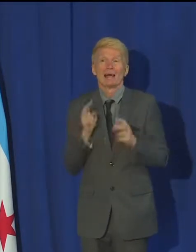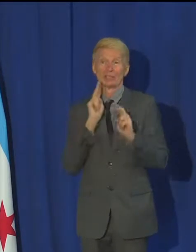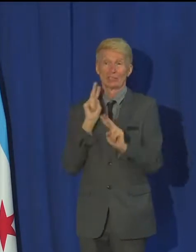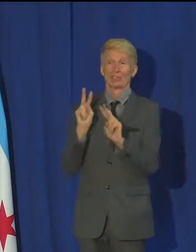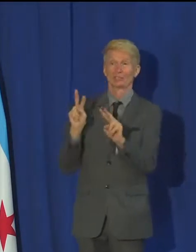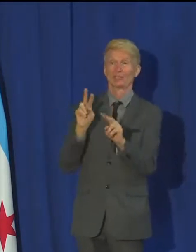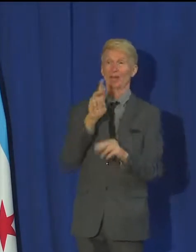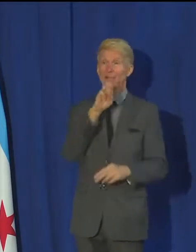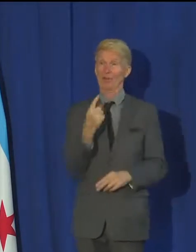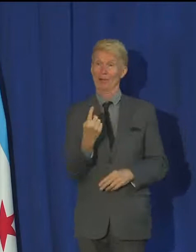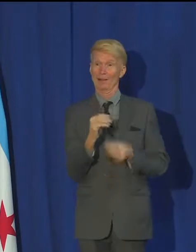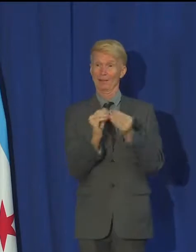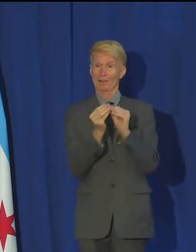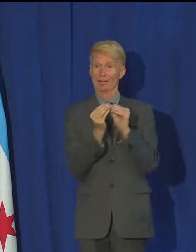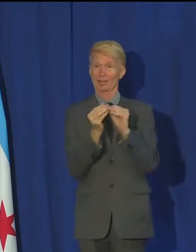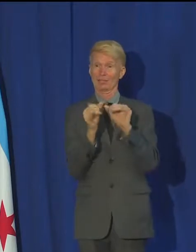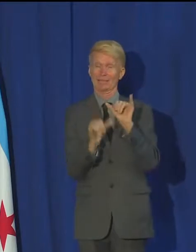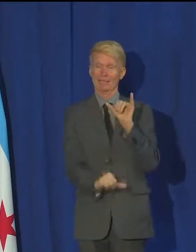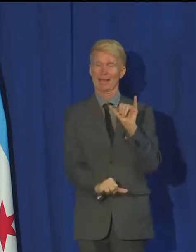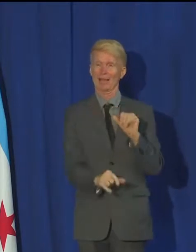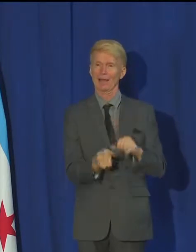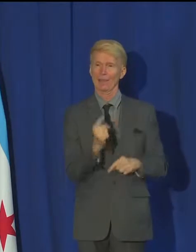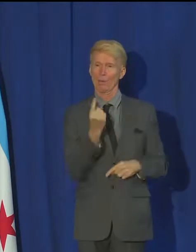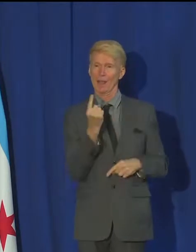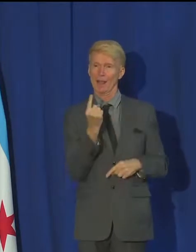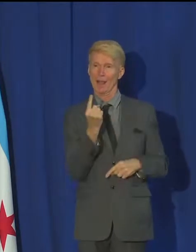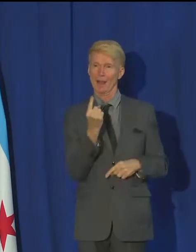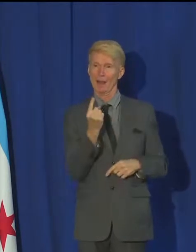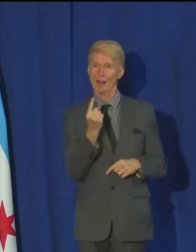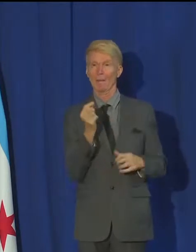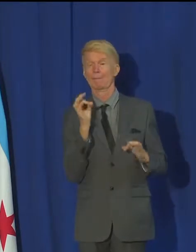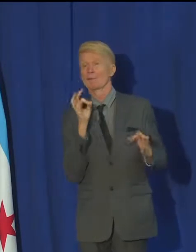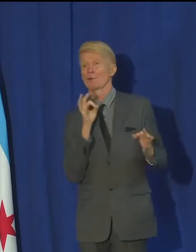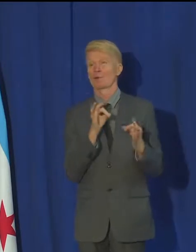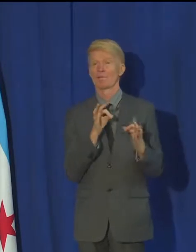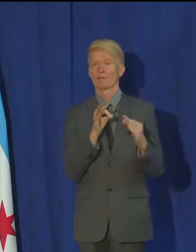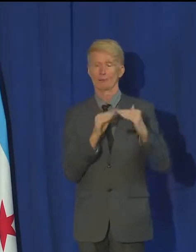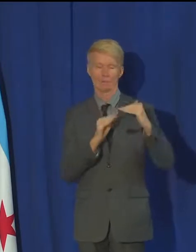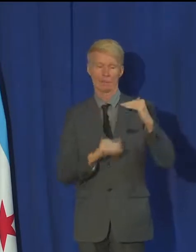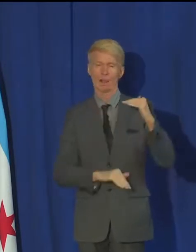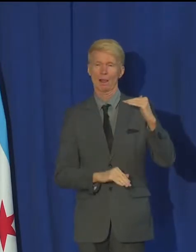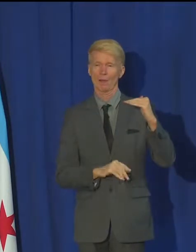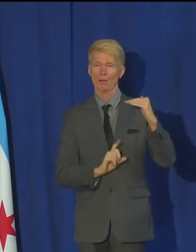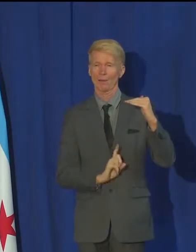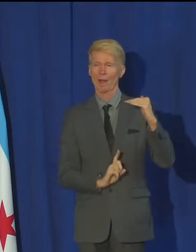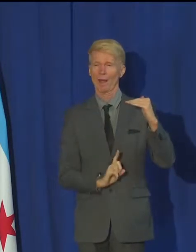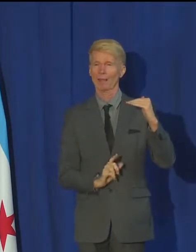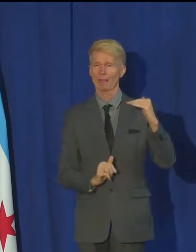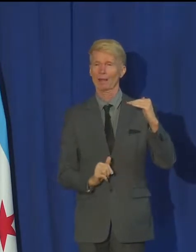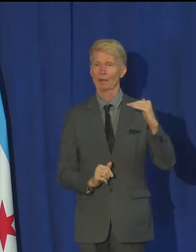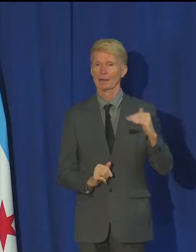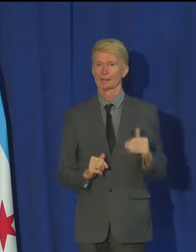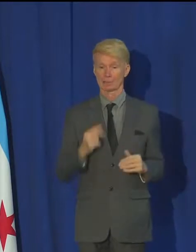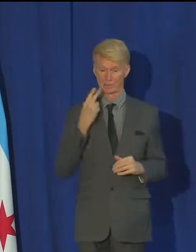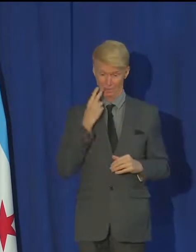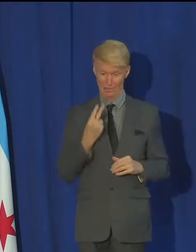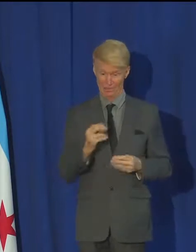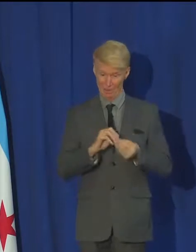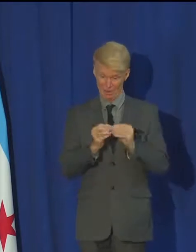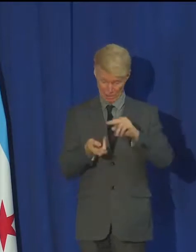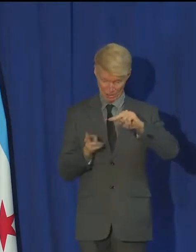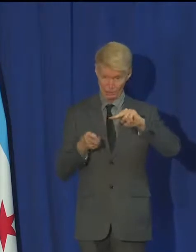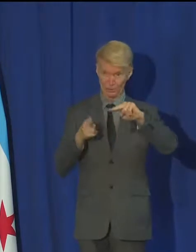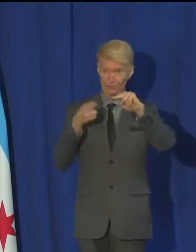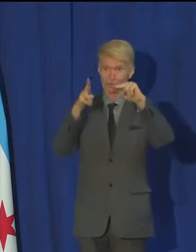number to stay at 1 or ideally get back below 1. If we start to see it going